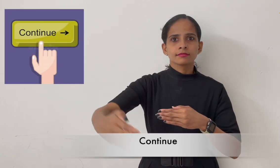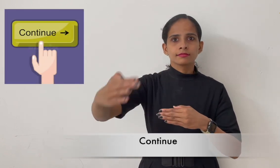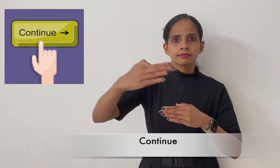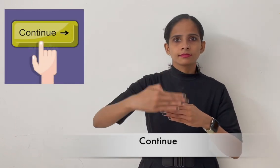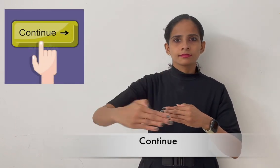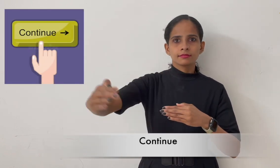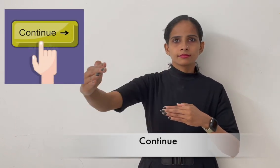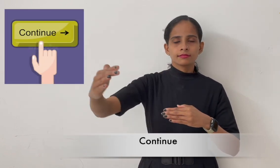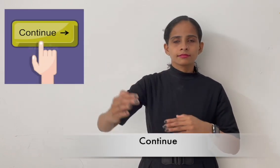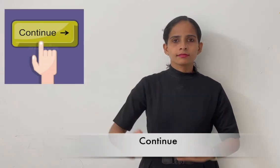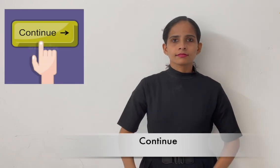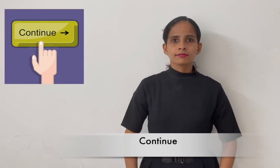Continue.